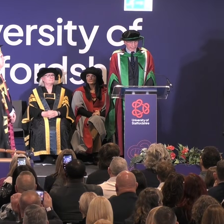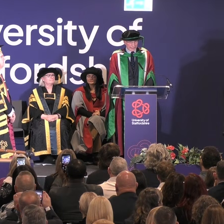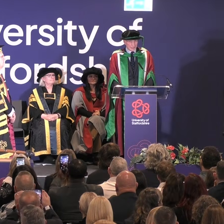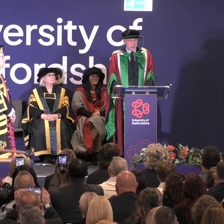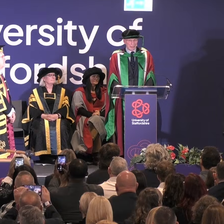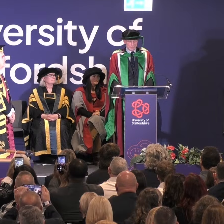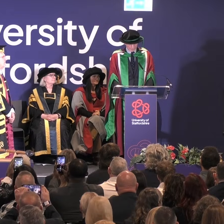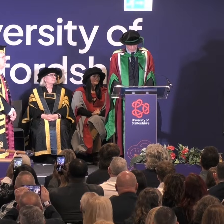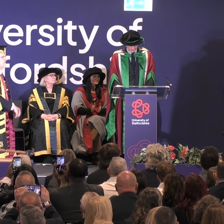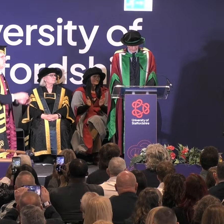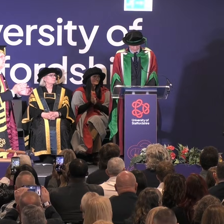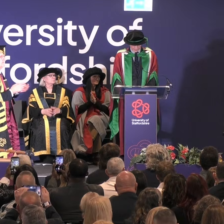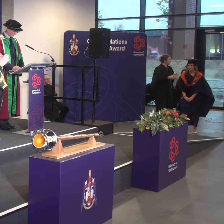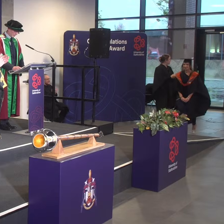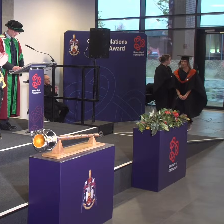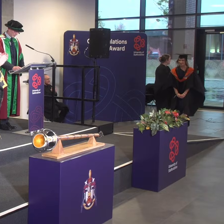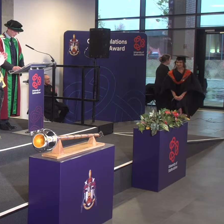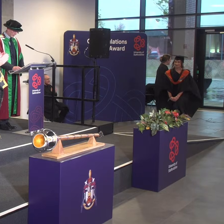Kelly Smith.